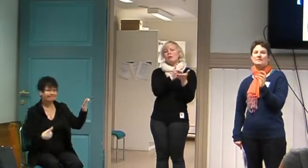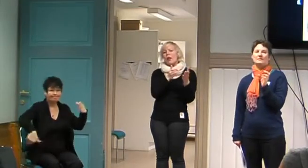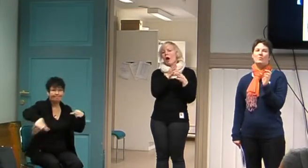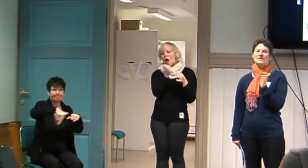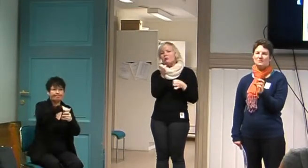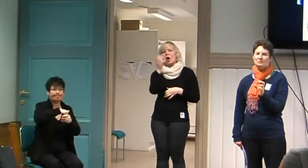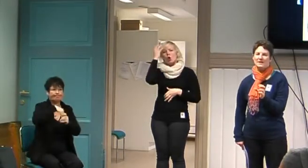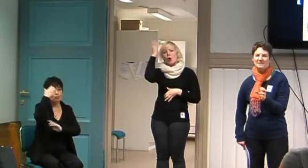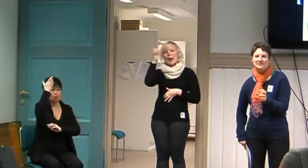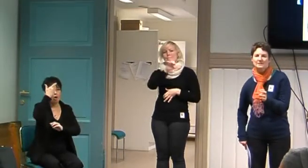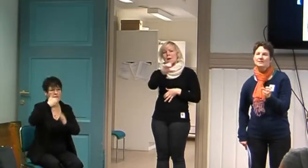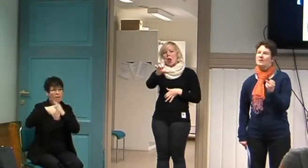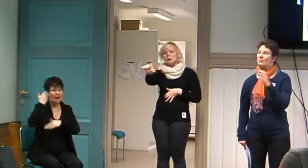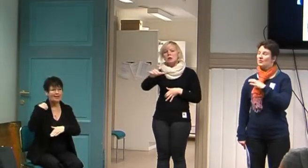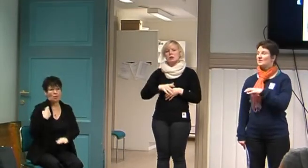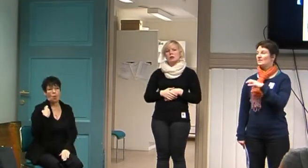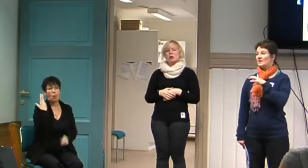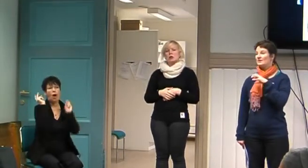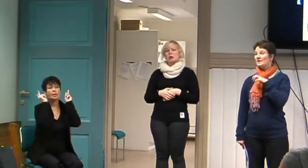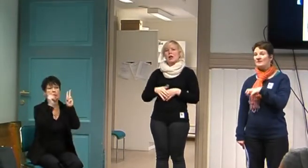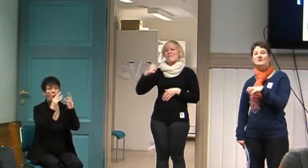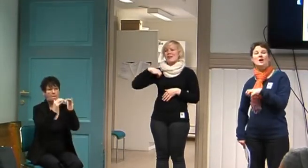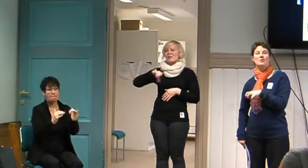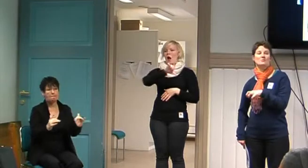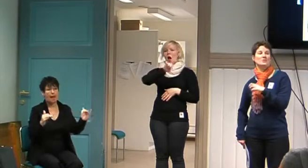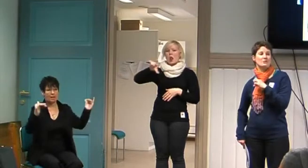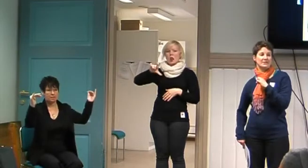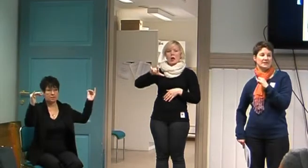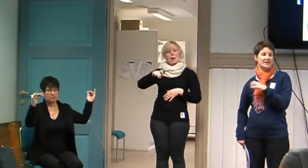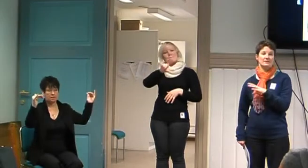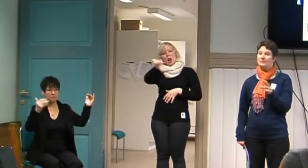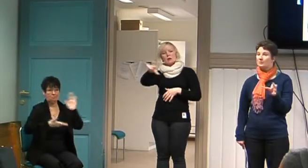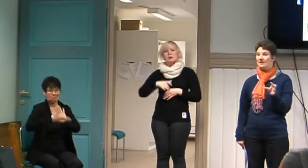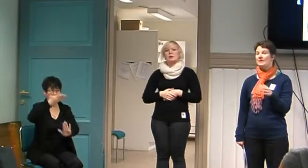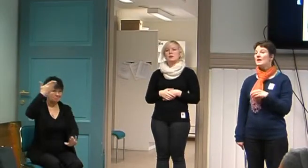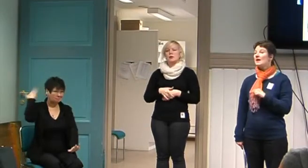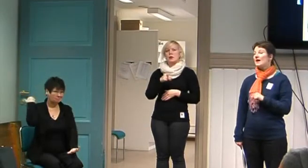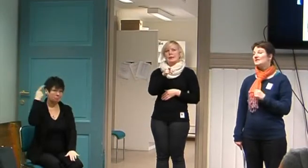palace. Whitehall Palace was the London home of the King and the